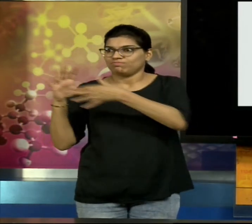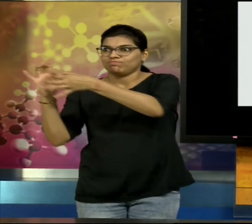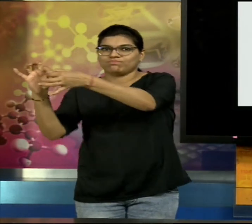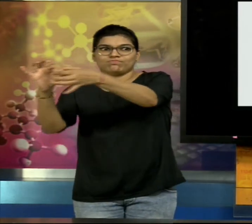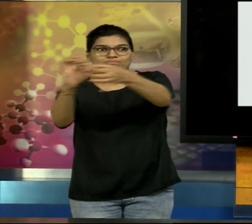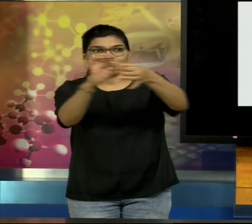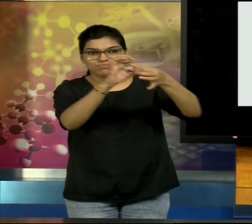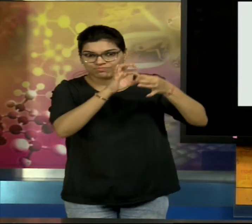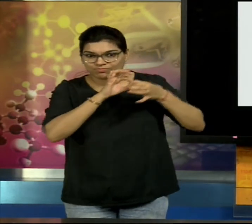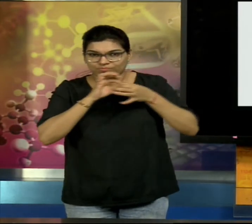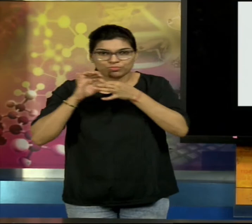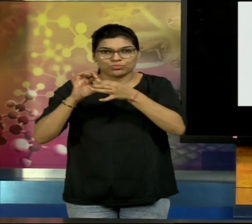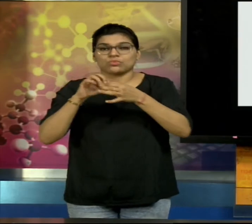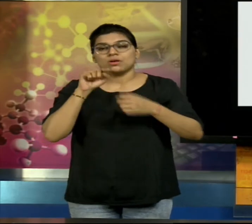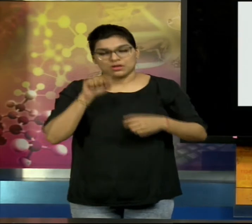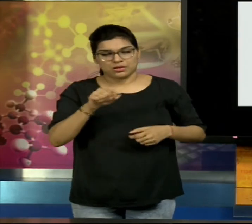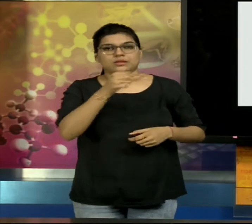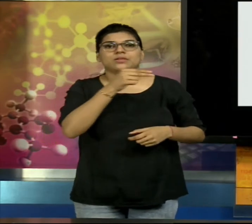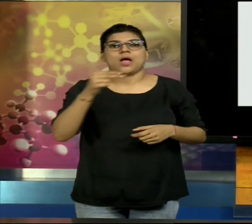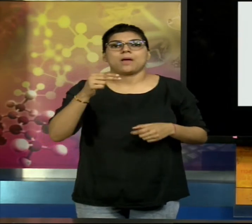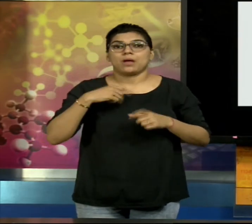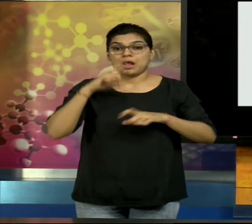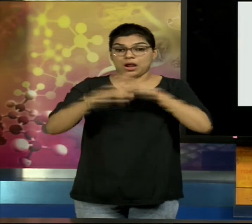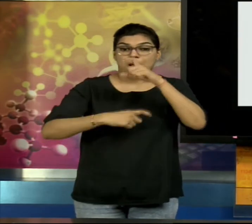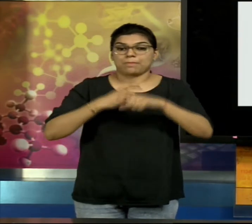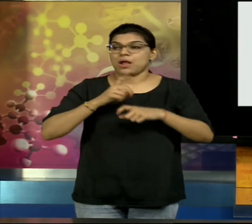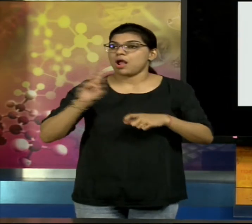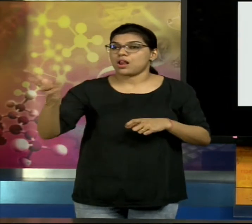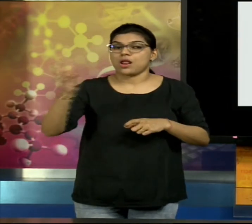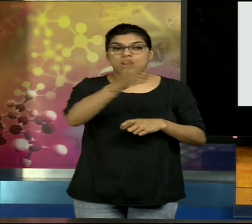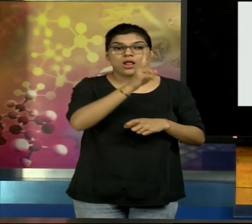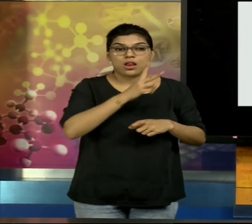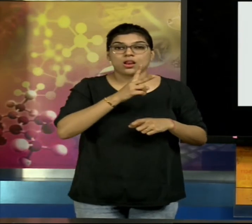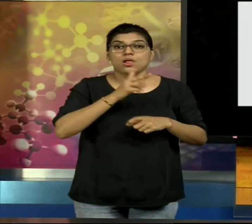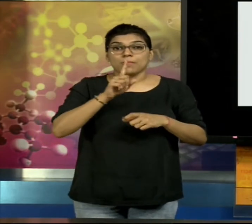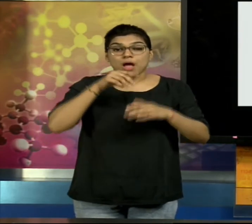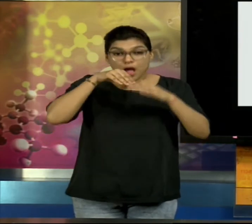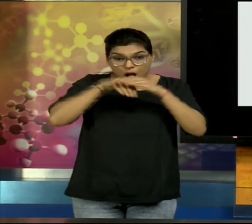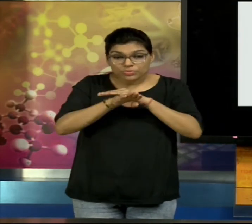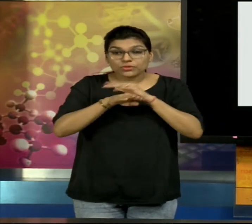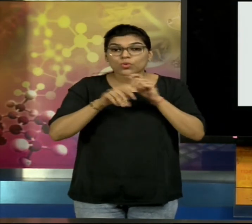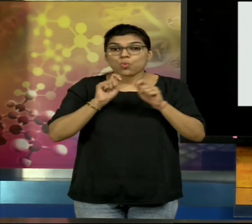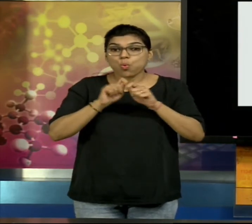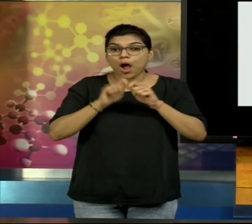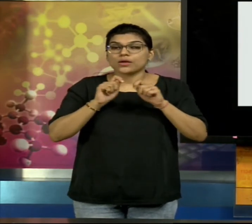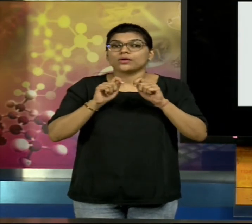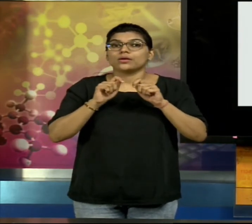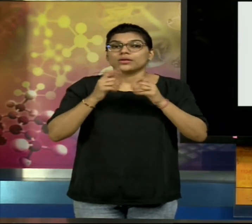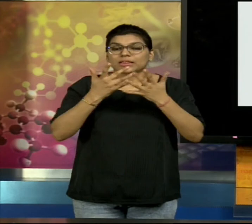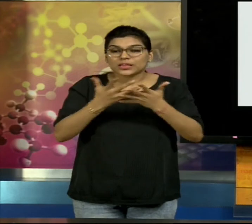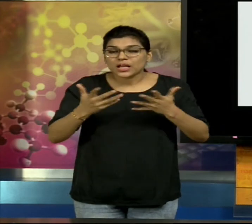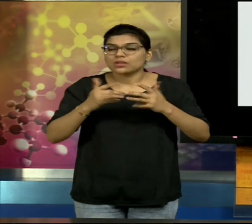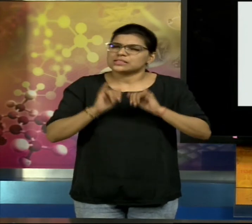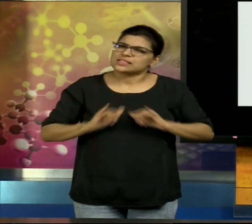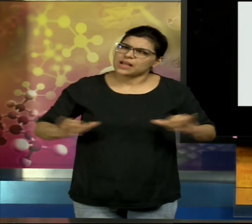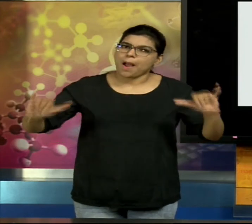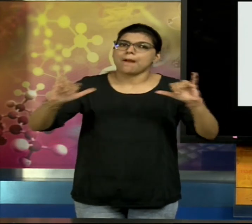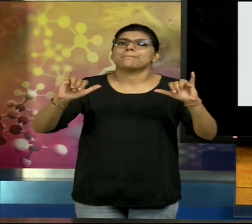to set up my same company with my same name, but at some other place, and the same work which I am doing.